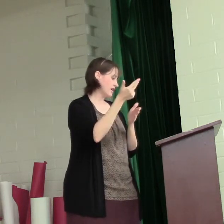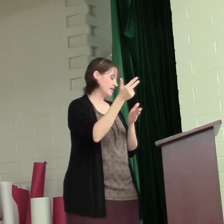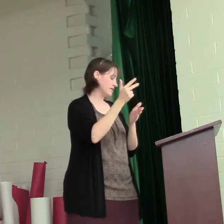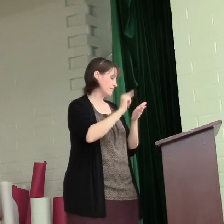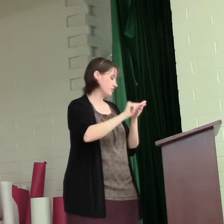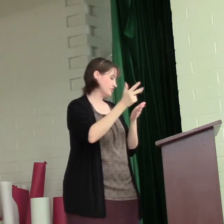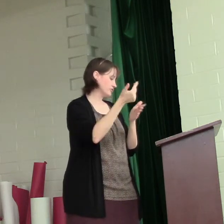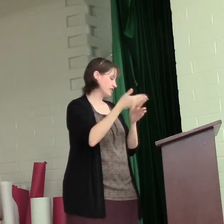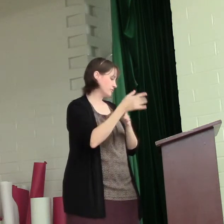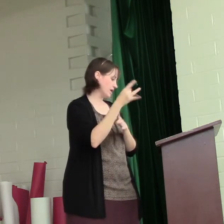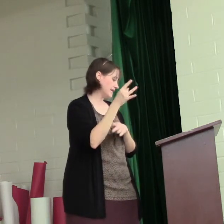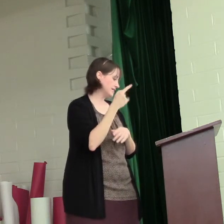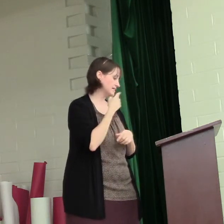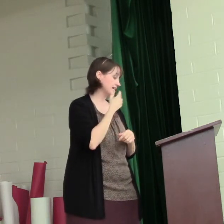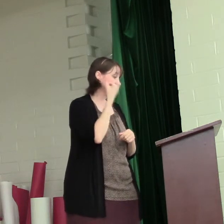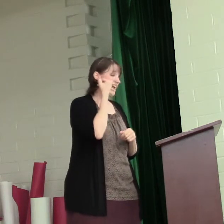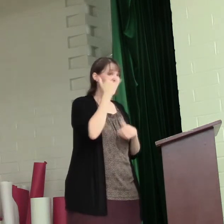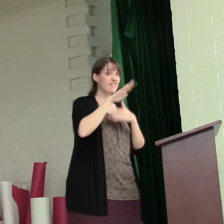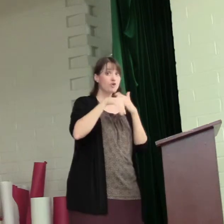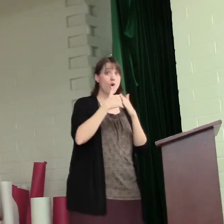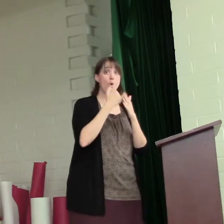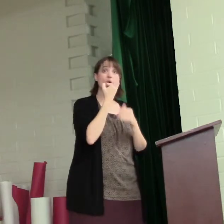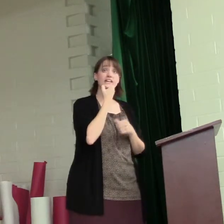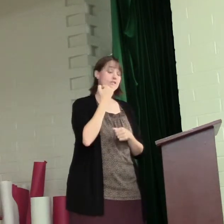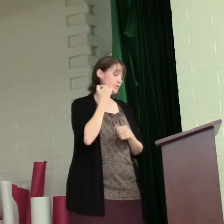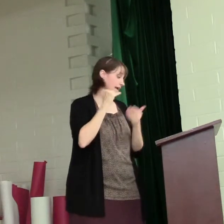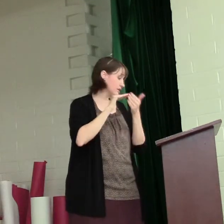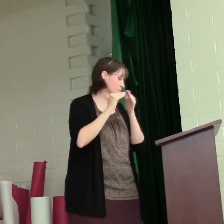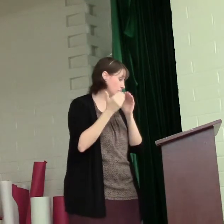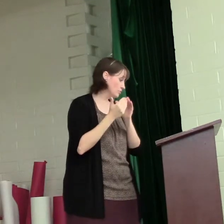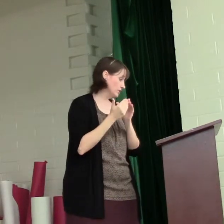in verse 13 through 18, it says, if the whole Israelite community